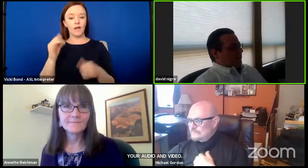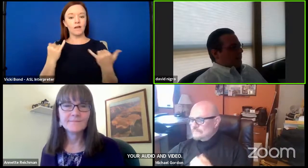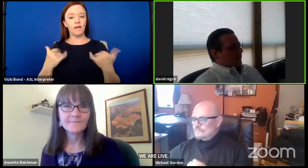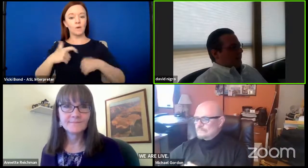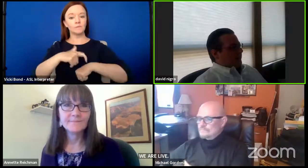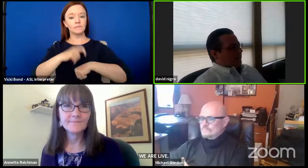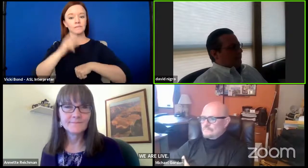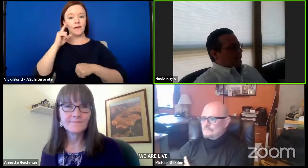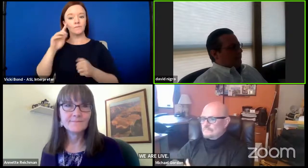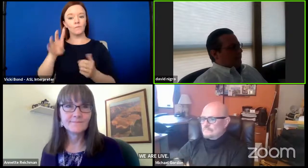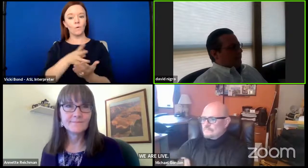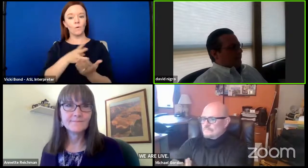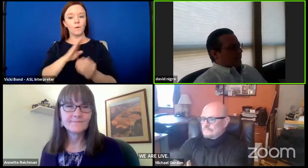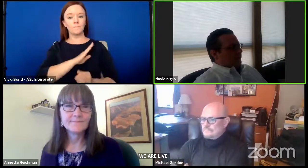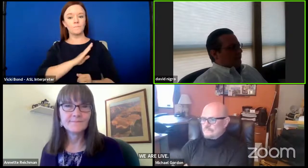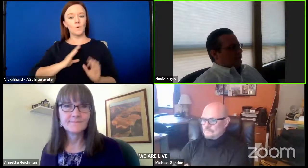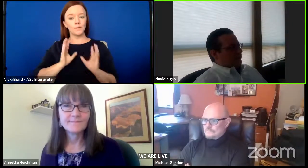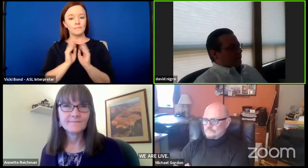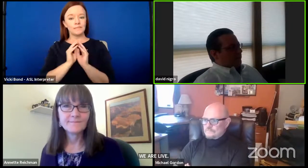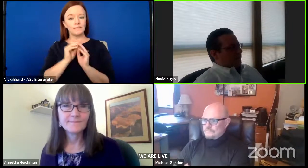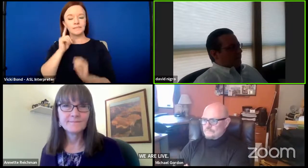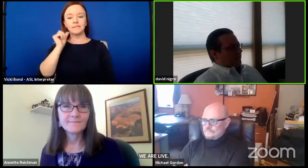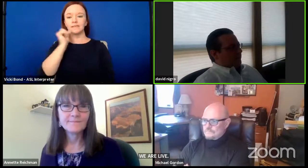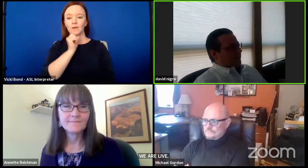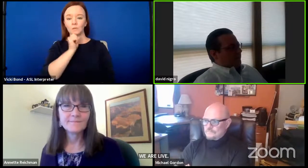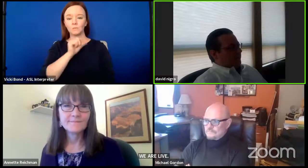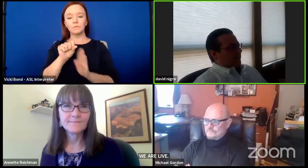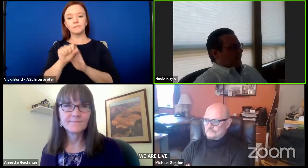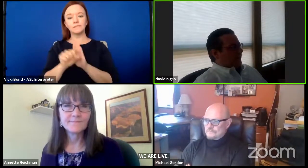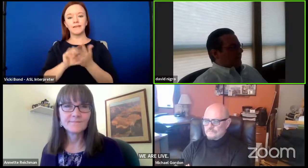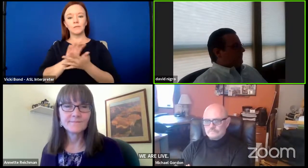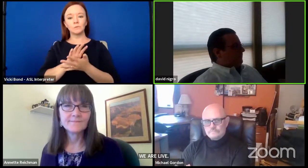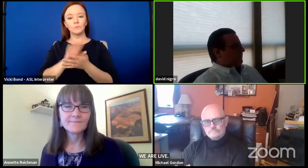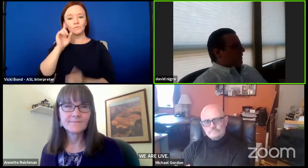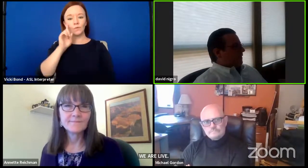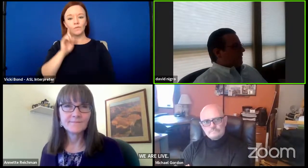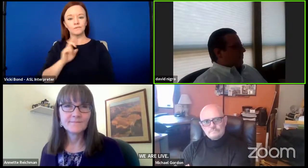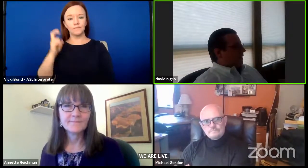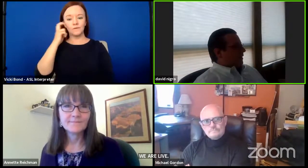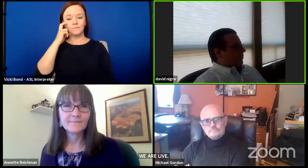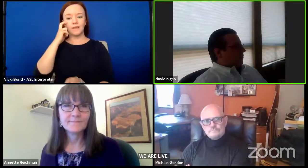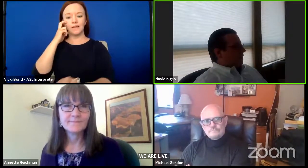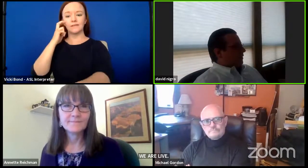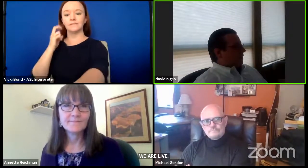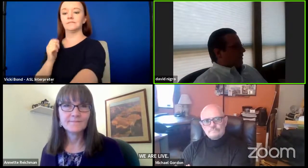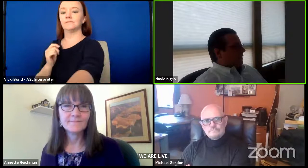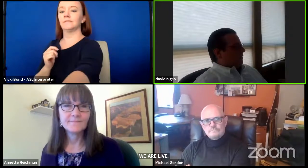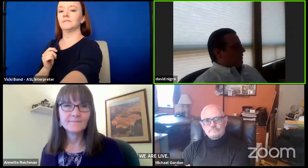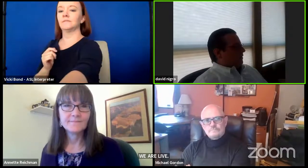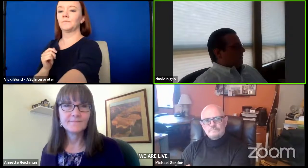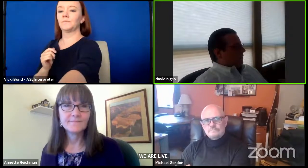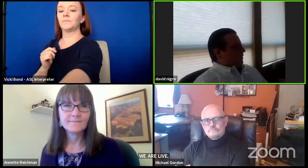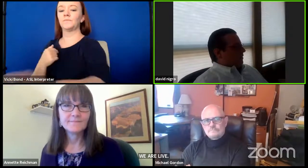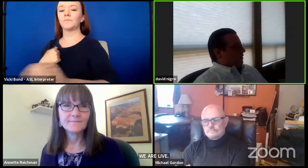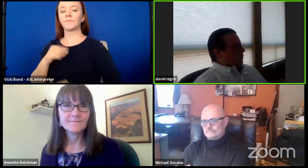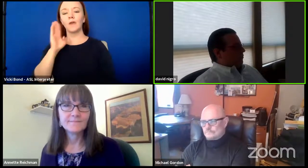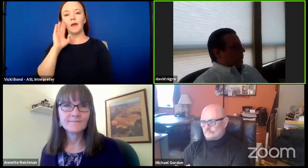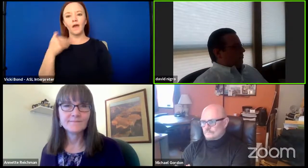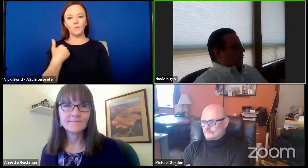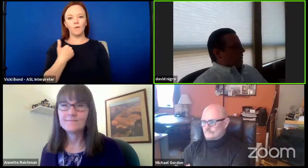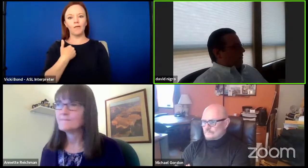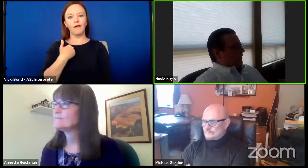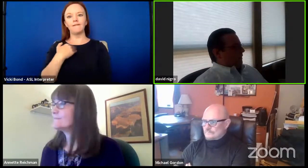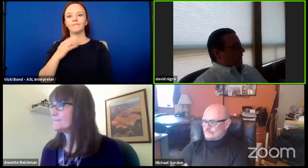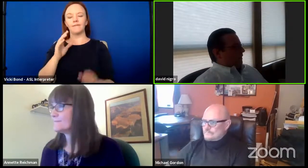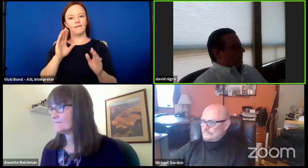scheduled board meeting for the Arizona State Schools for the Deaf and the Blind. I will have the call to